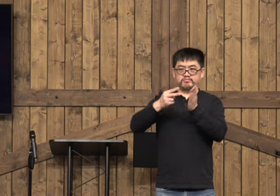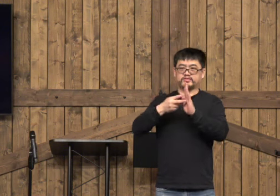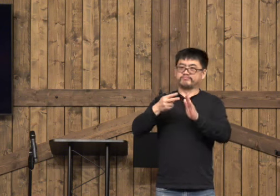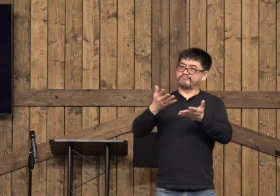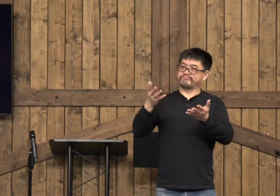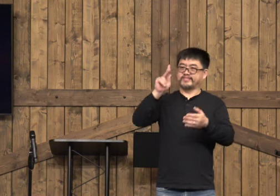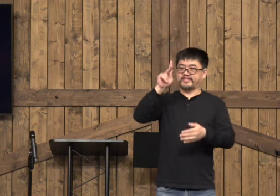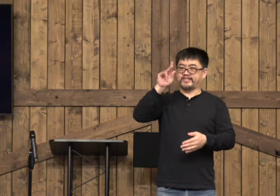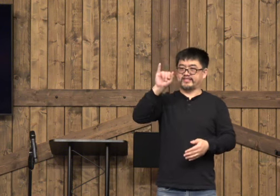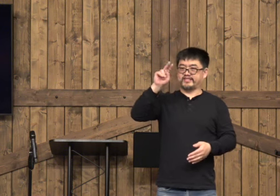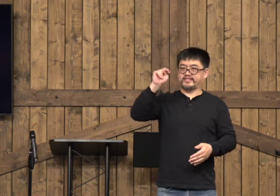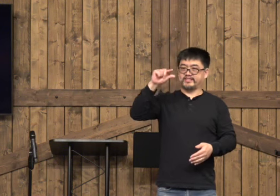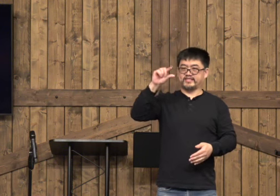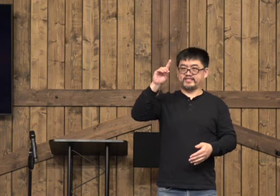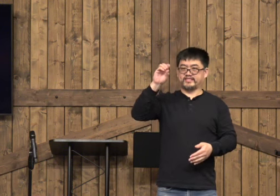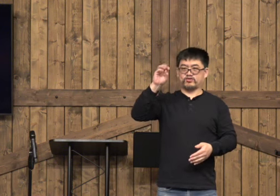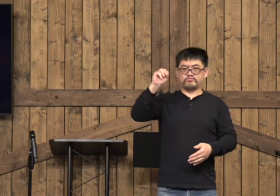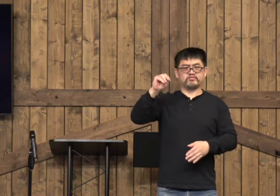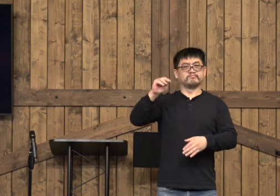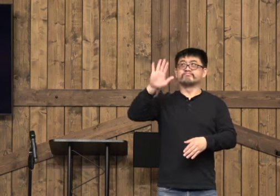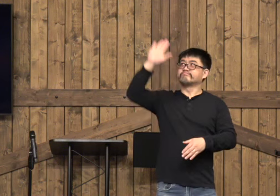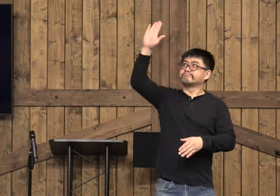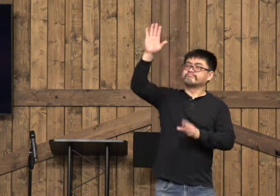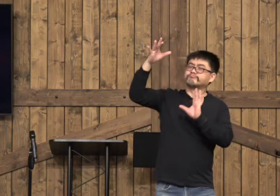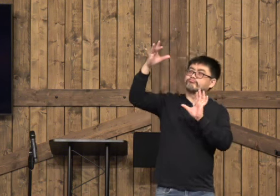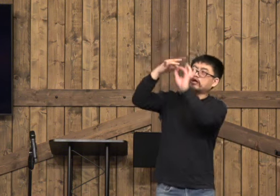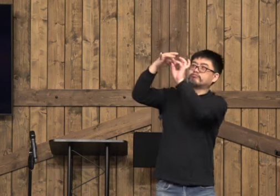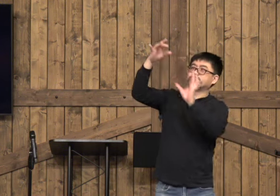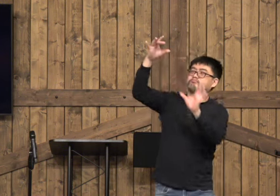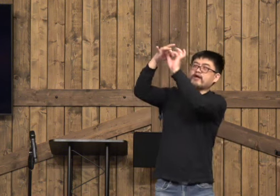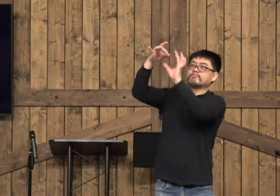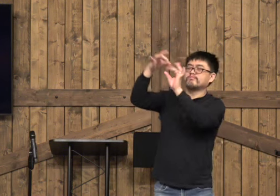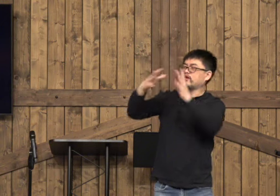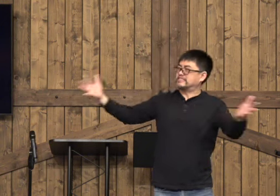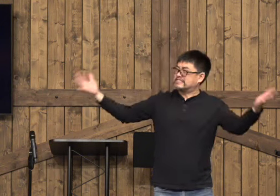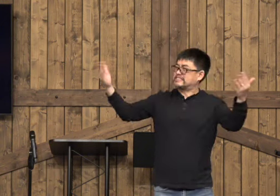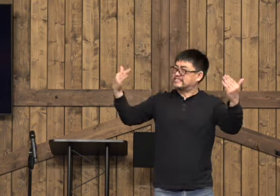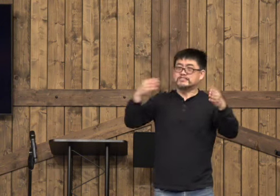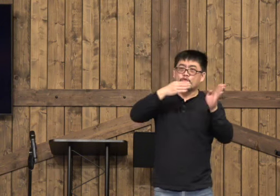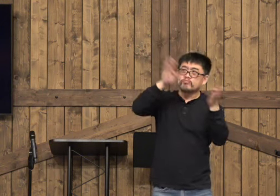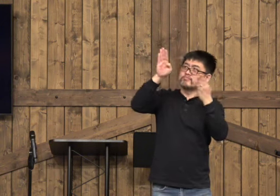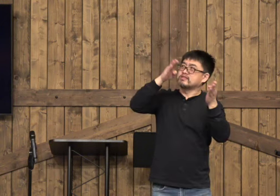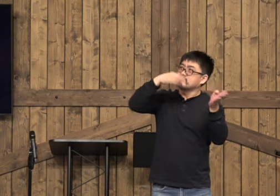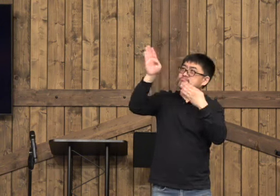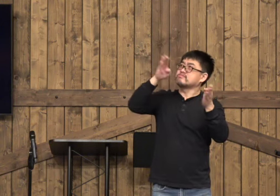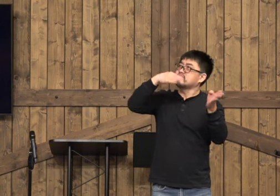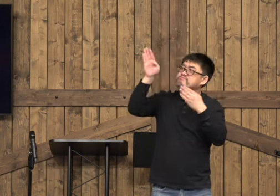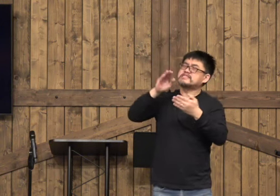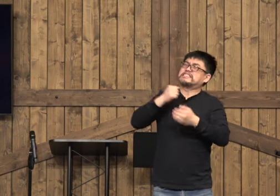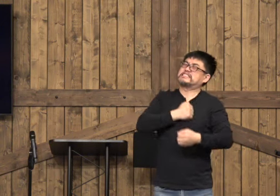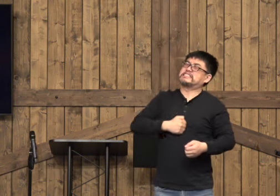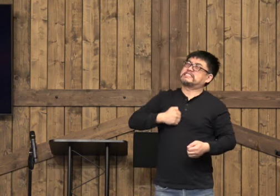I want you to make them my people, my disciples I want you to restore their relationship to